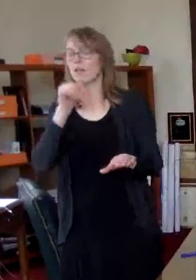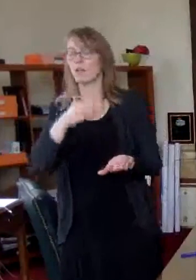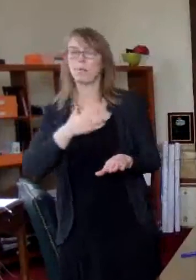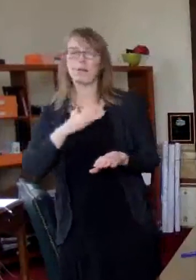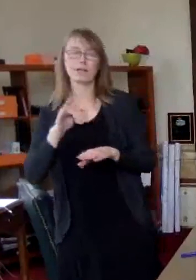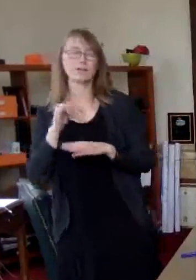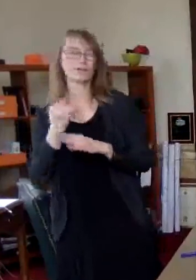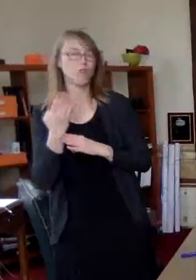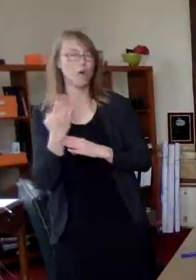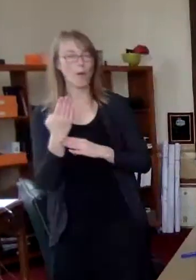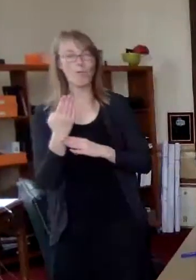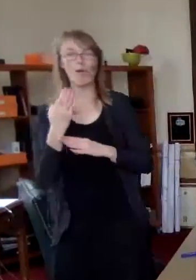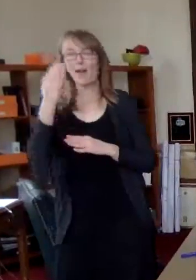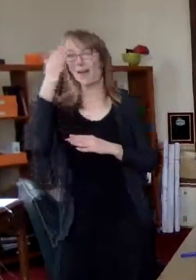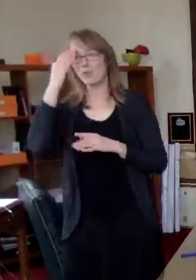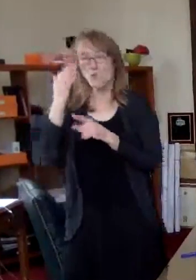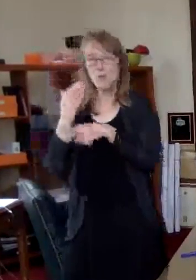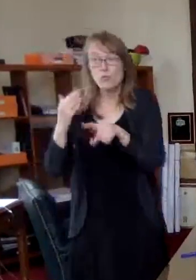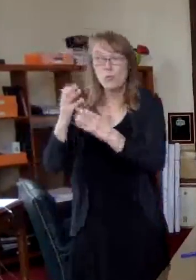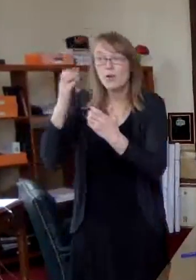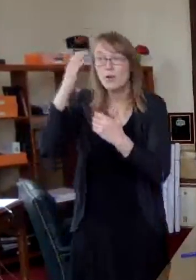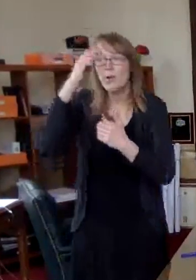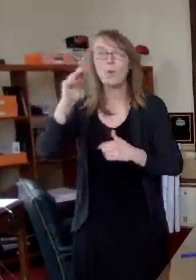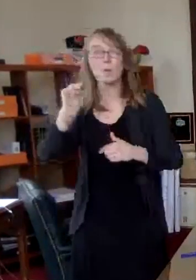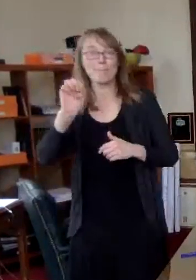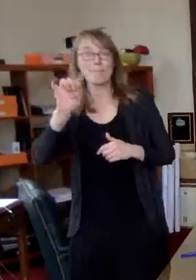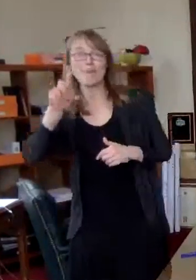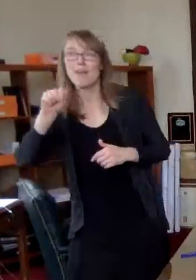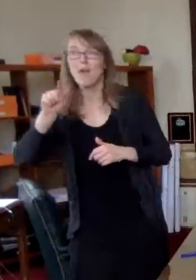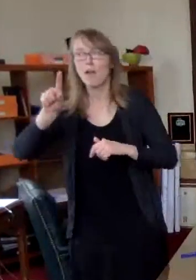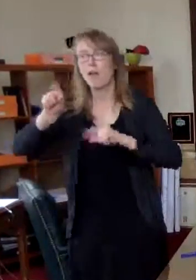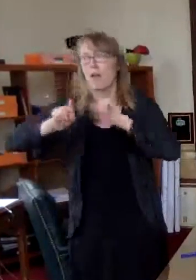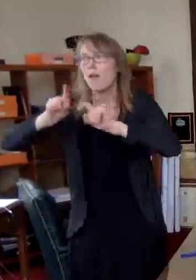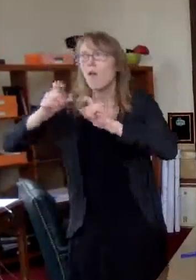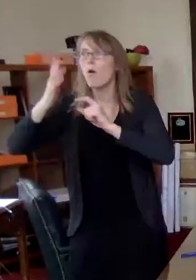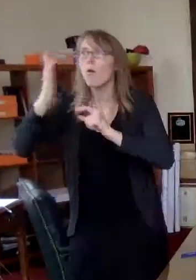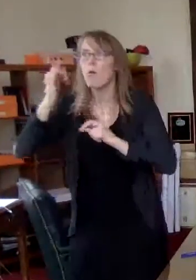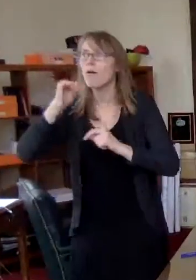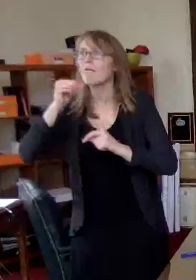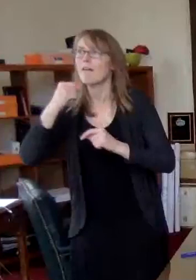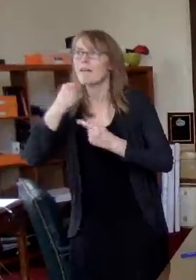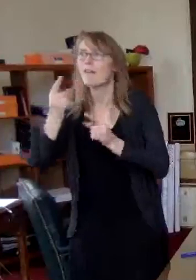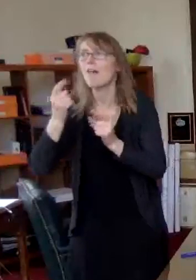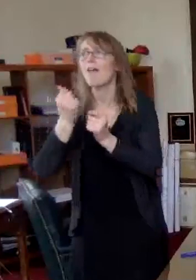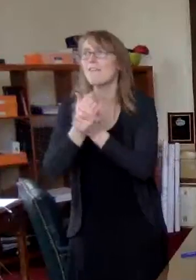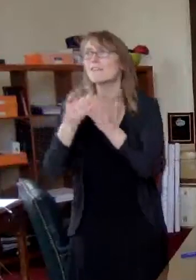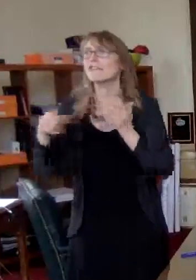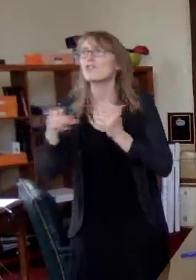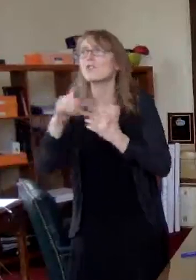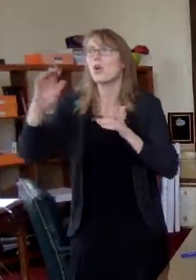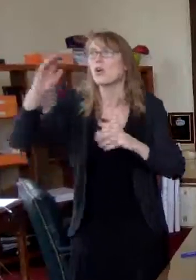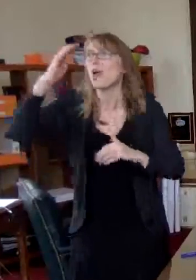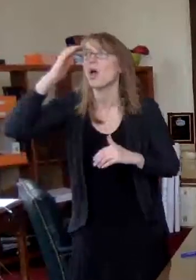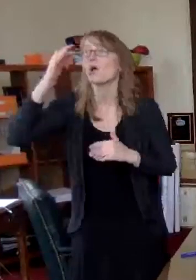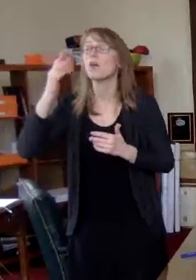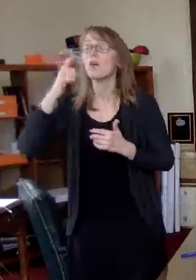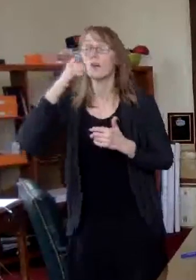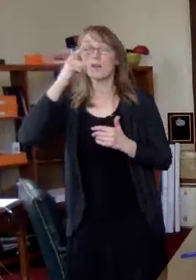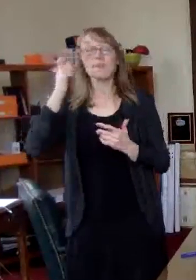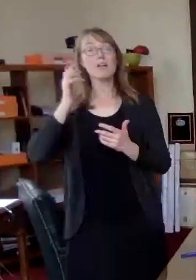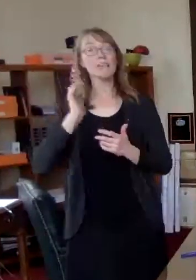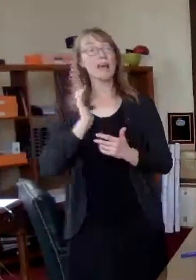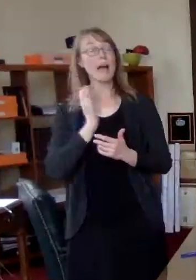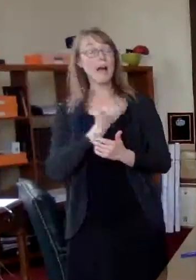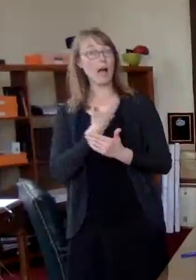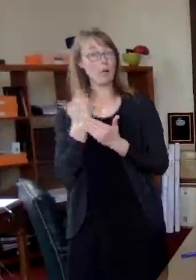media especially wants to know, because we're getting lots of inquiries about, why won't you tell us everything you know? You know what? Because our